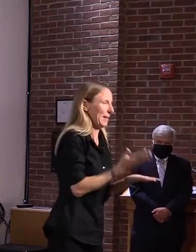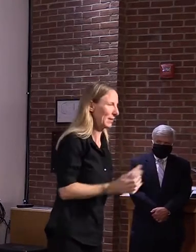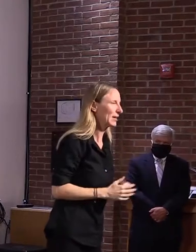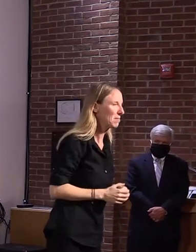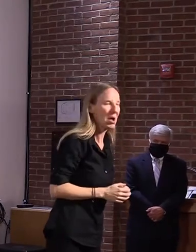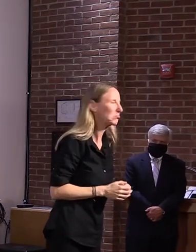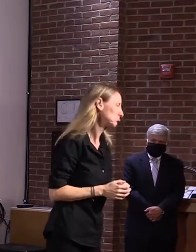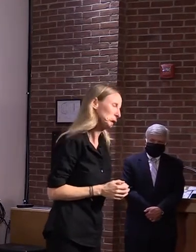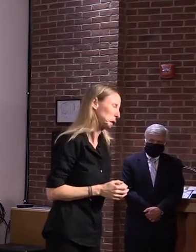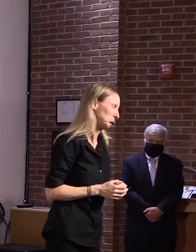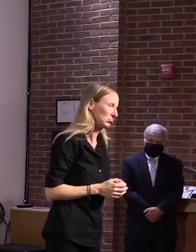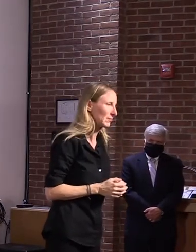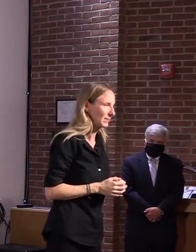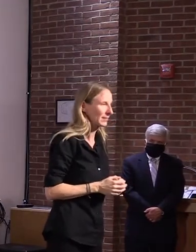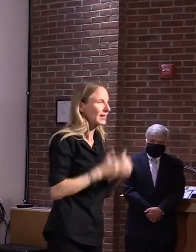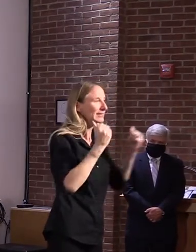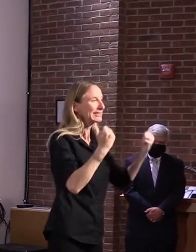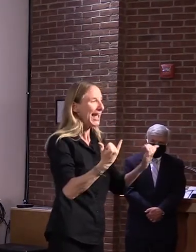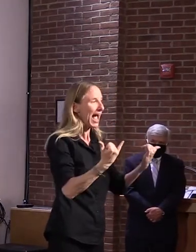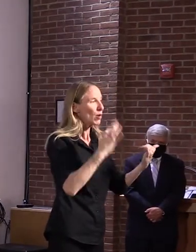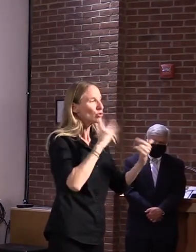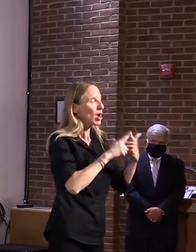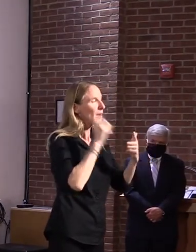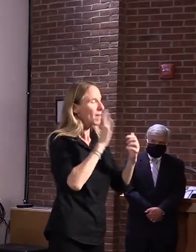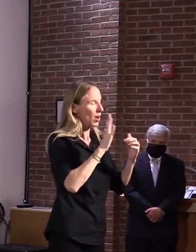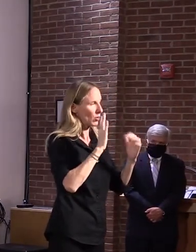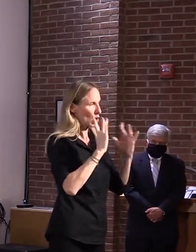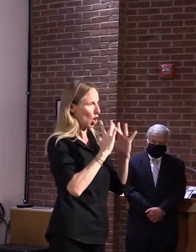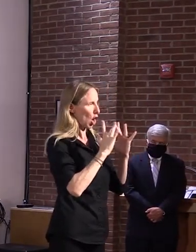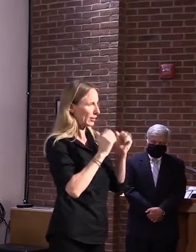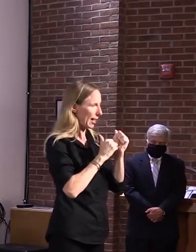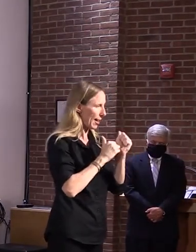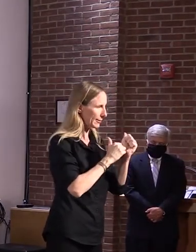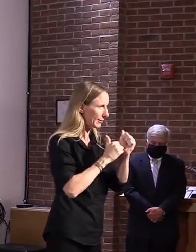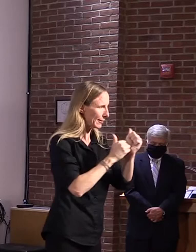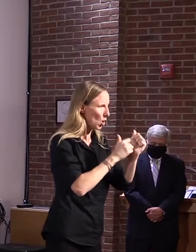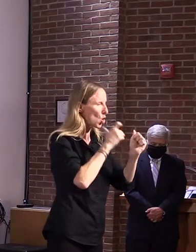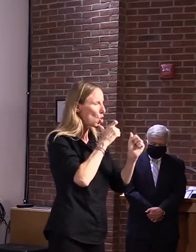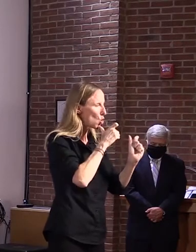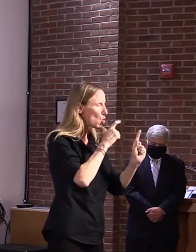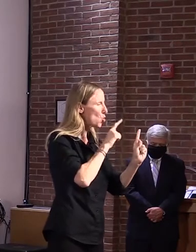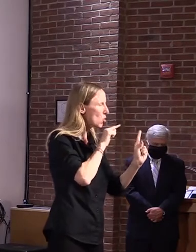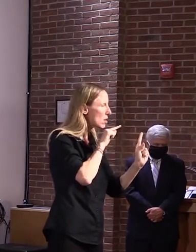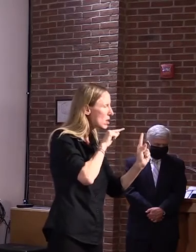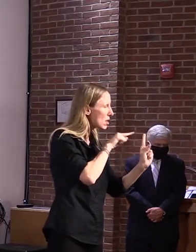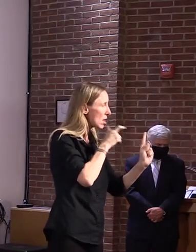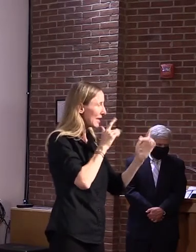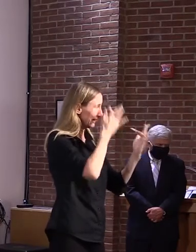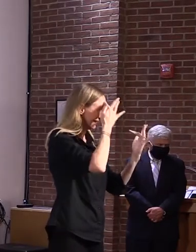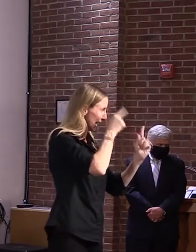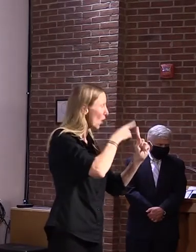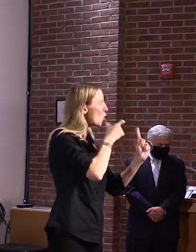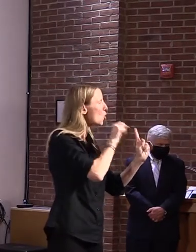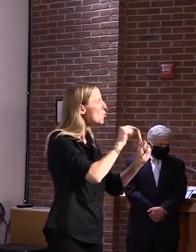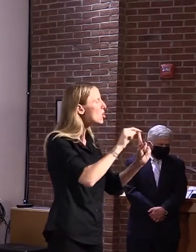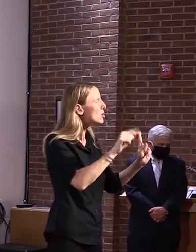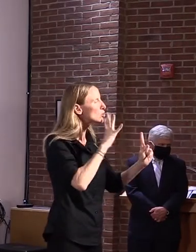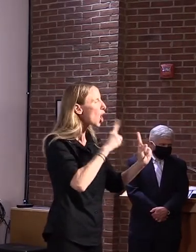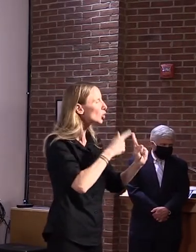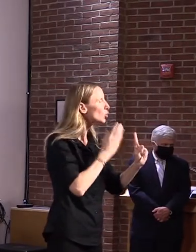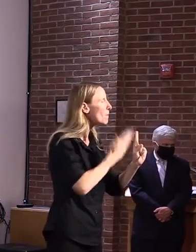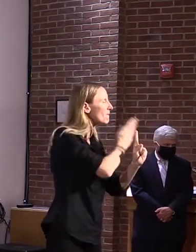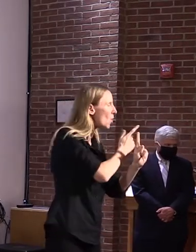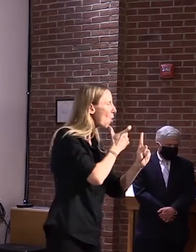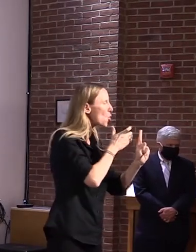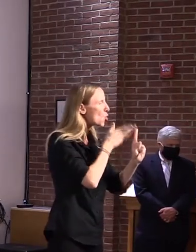on contact tracing, which really is the reason for the successes that have occurred thus far in the containment